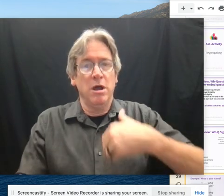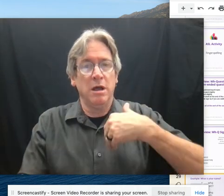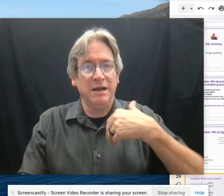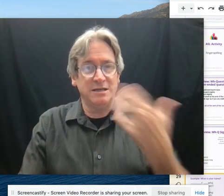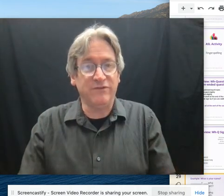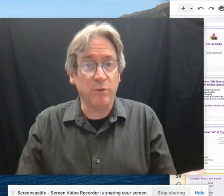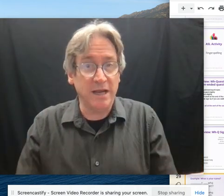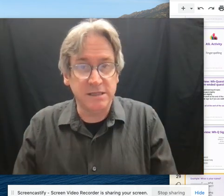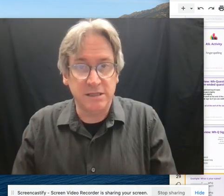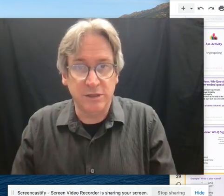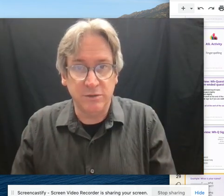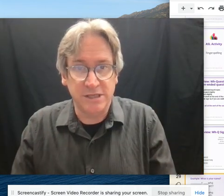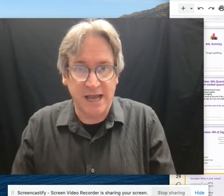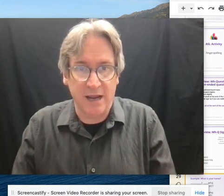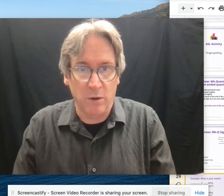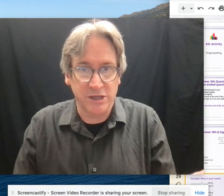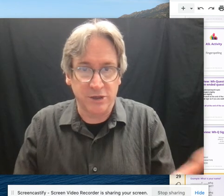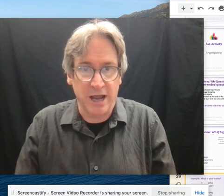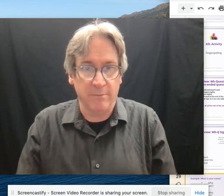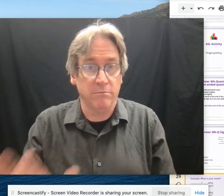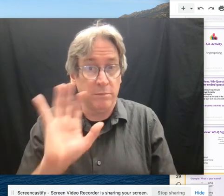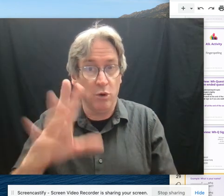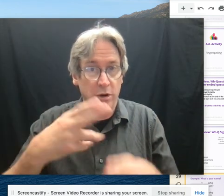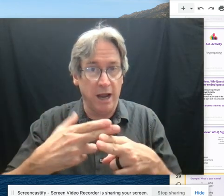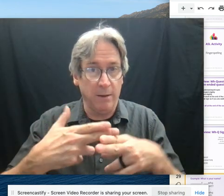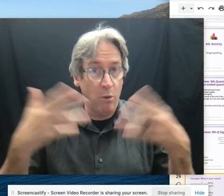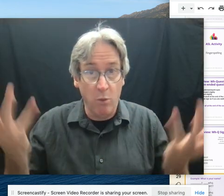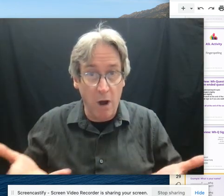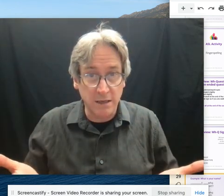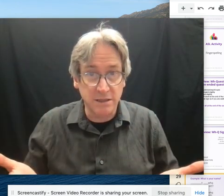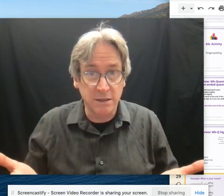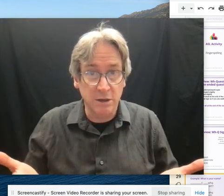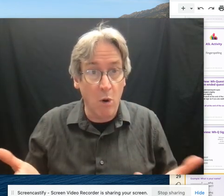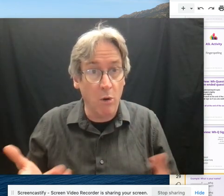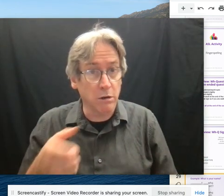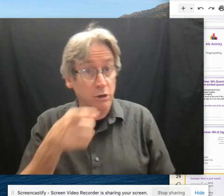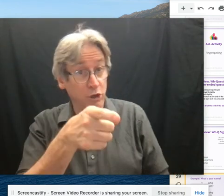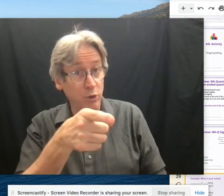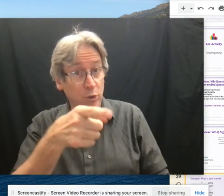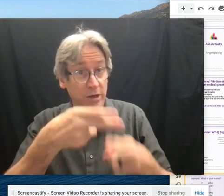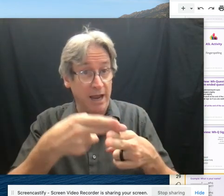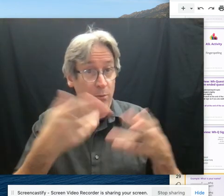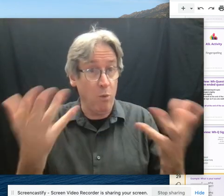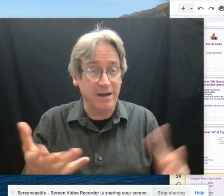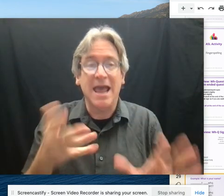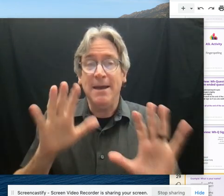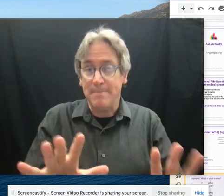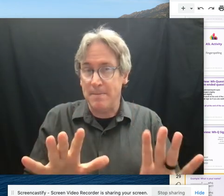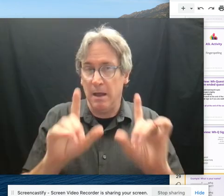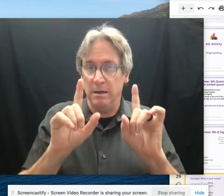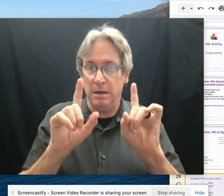So different ways to say what is your name. Your name, what, or you name